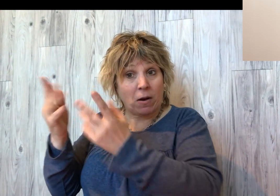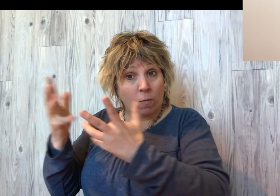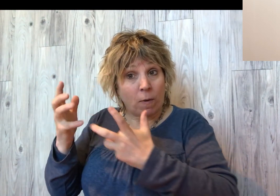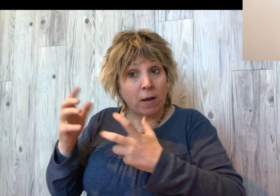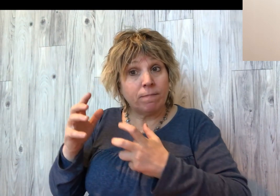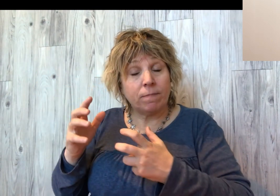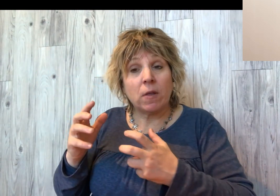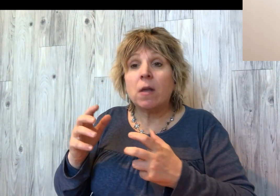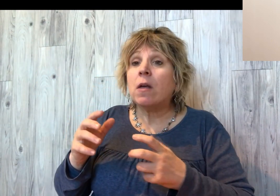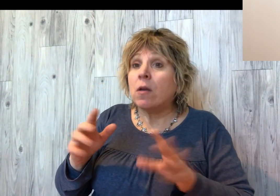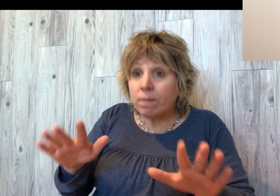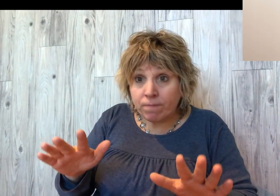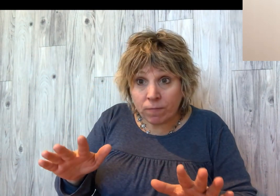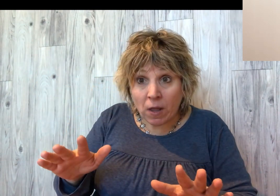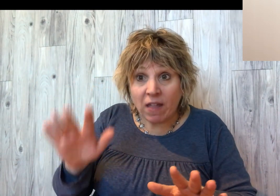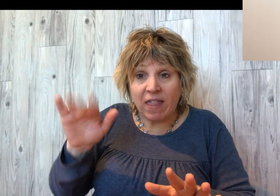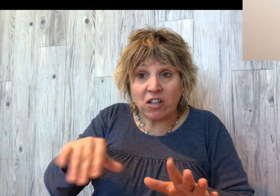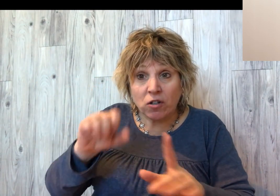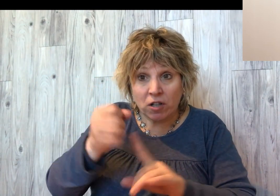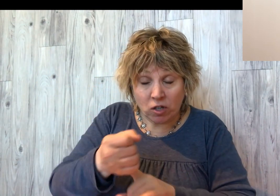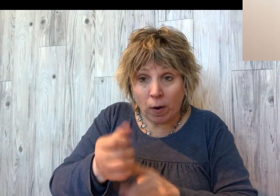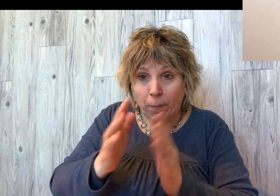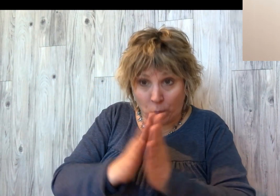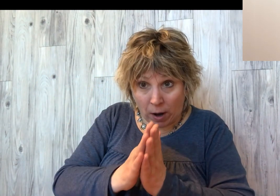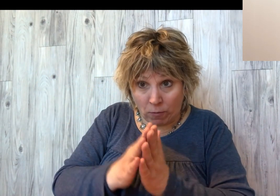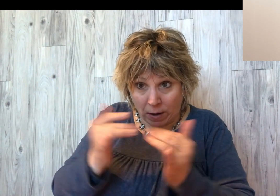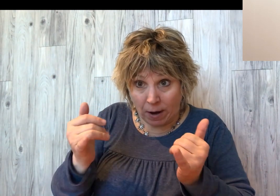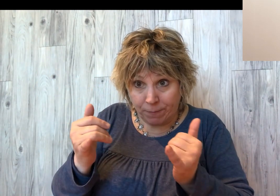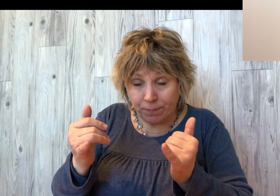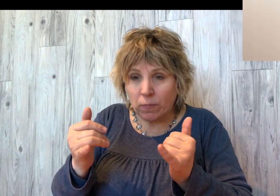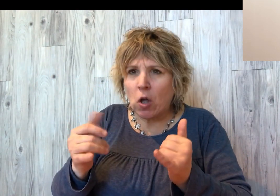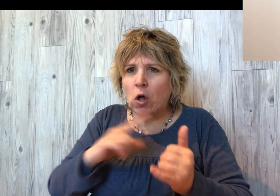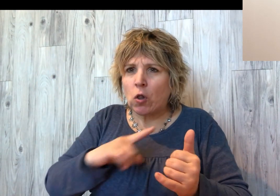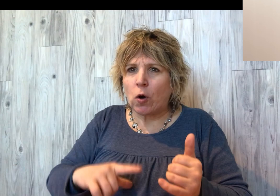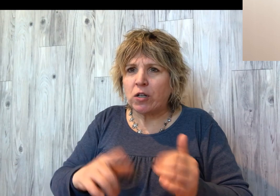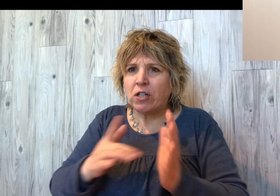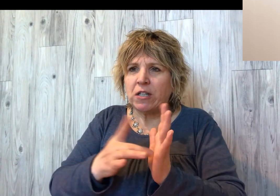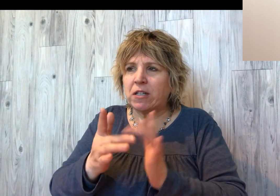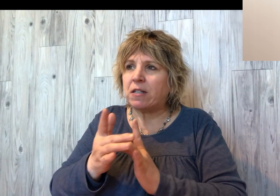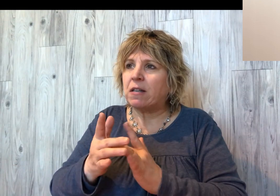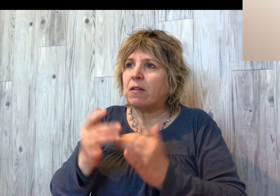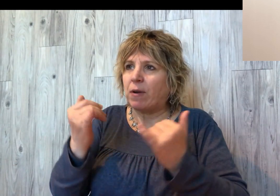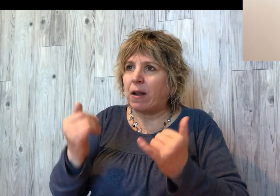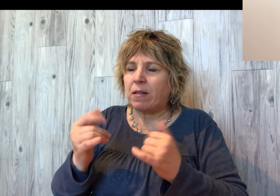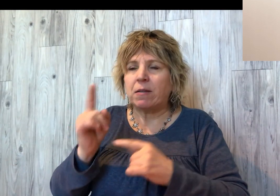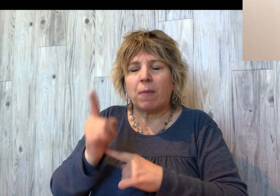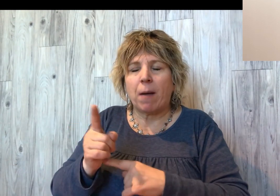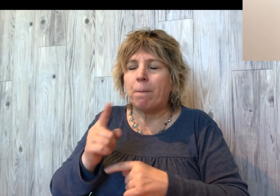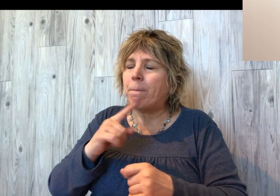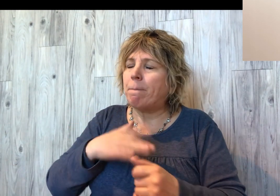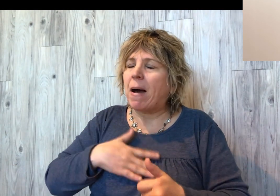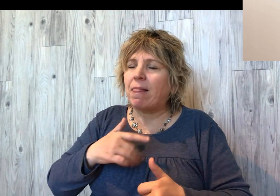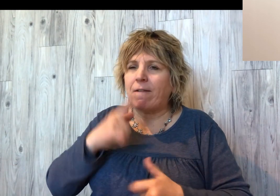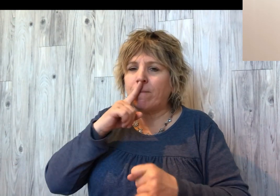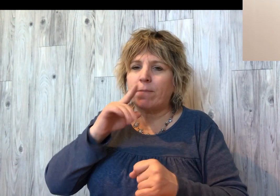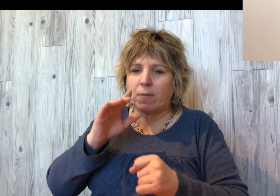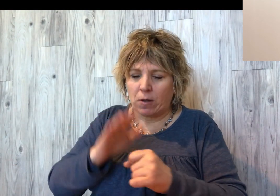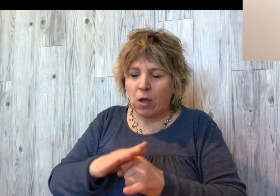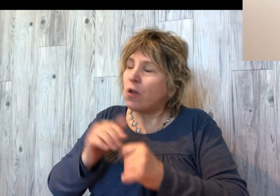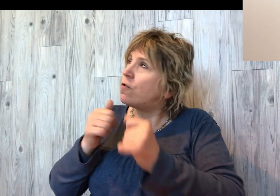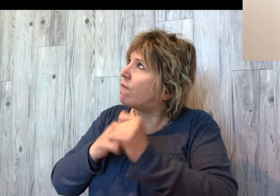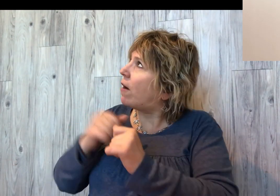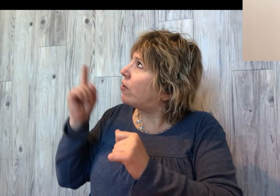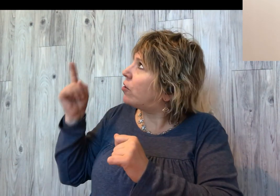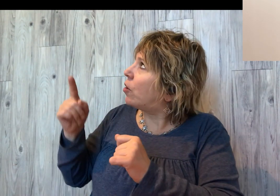to the love of Jesus and his leadership. Then if that's you today, would you pray this with me right now? Just say this, Lord Jesus, right now in this moment, I commit my life